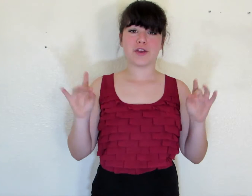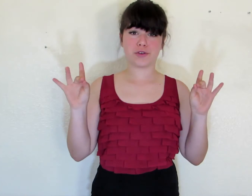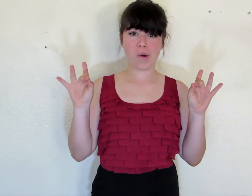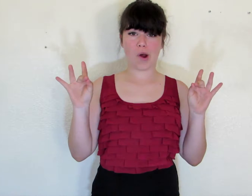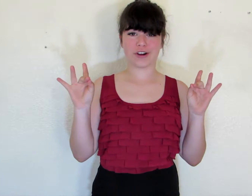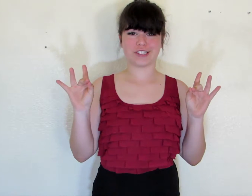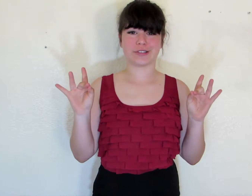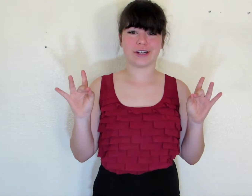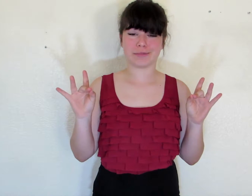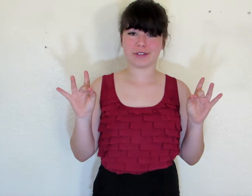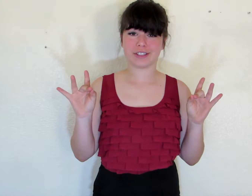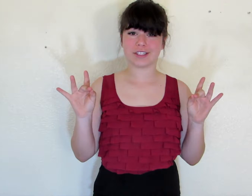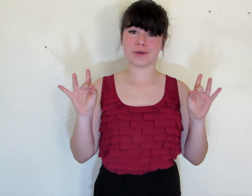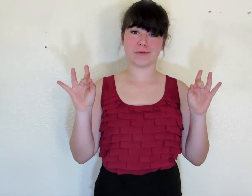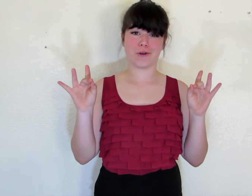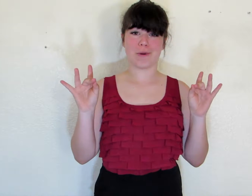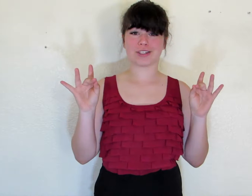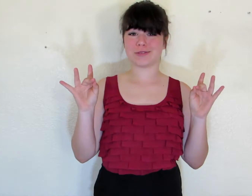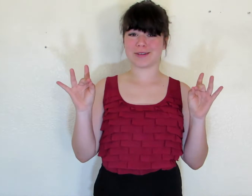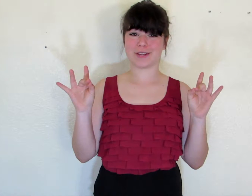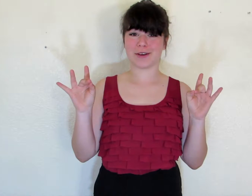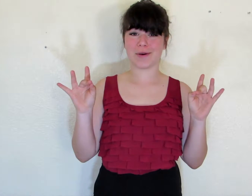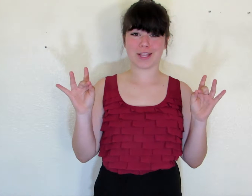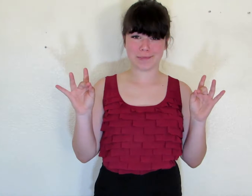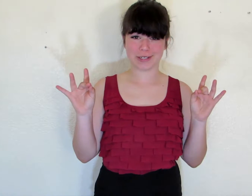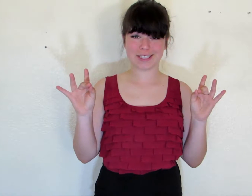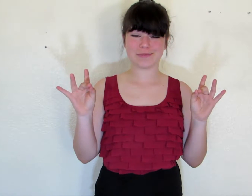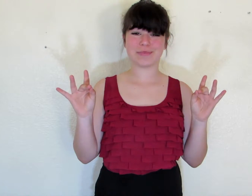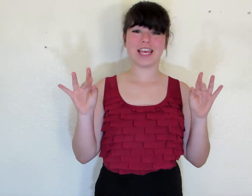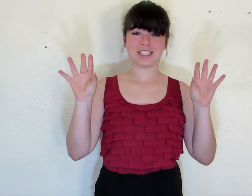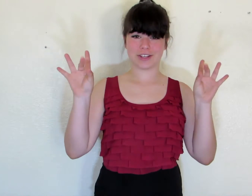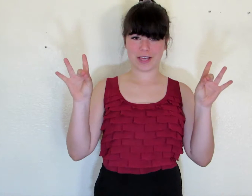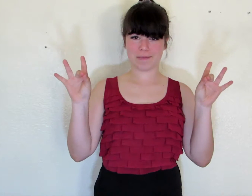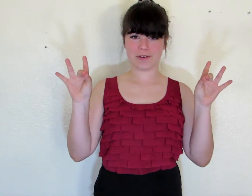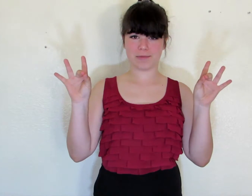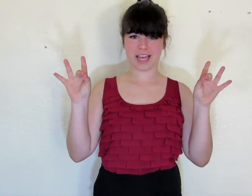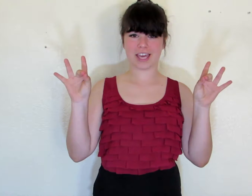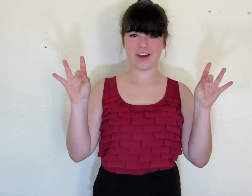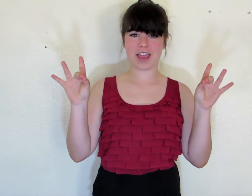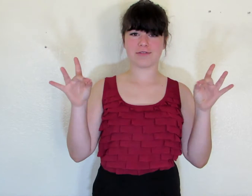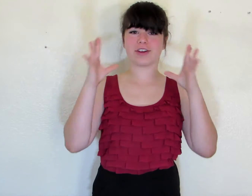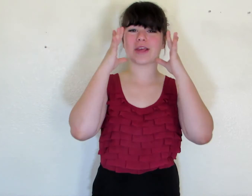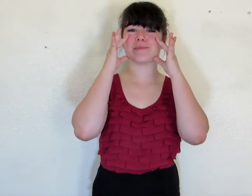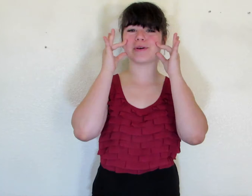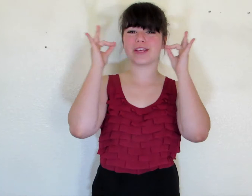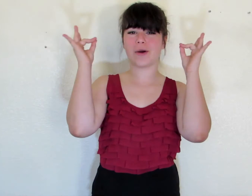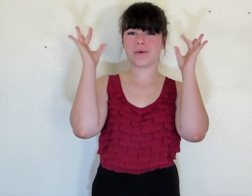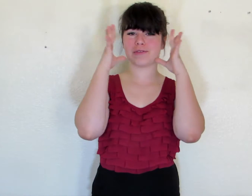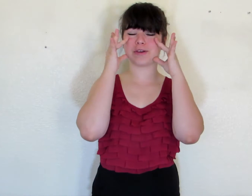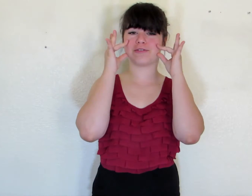you don't already know your numbers, you can refer back to my video on numbers. So you'll be taking your 8 fingers and pulling away from your